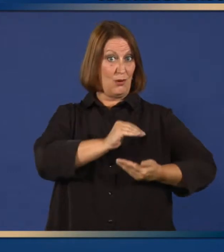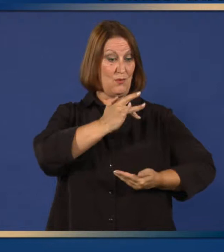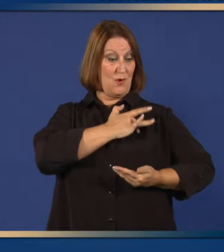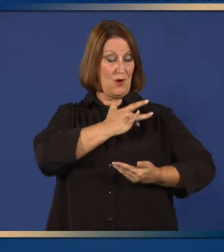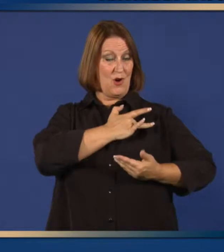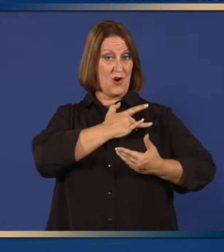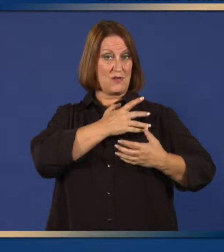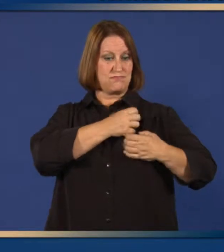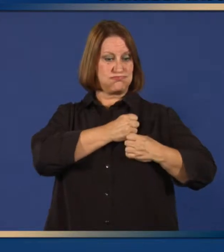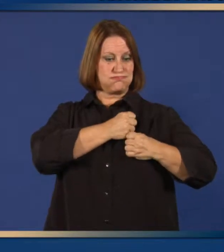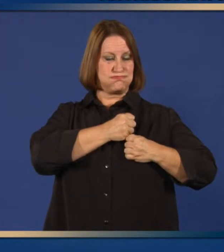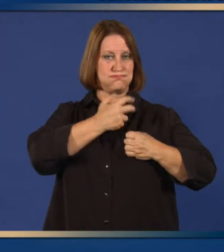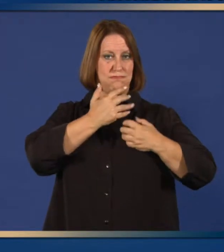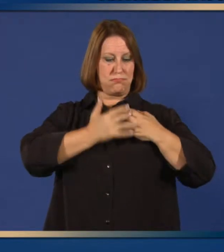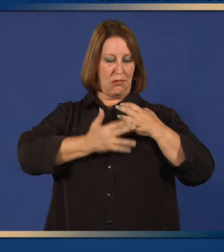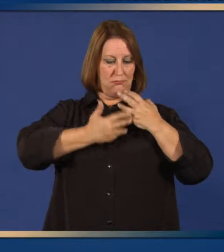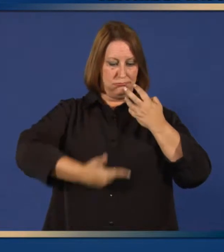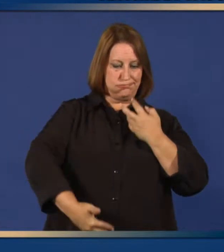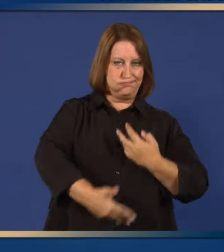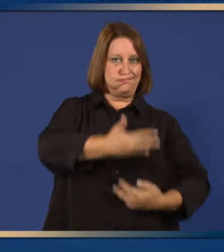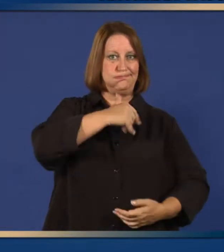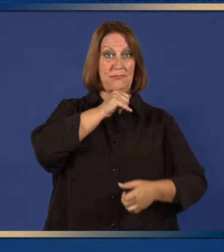and death.